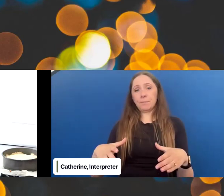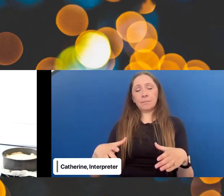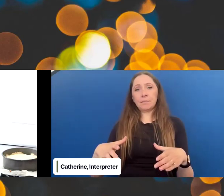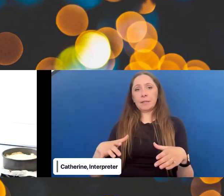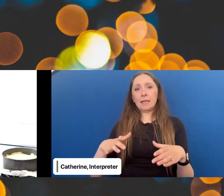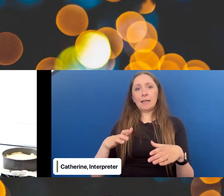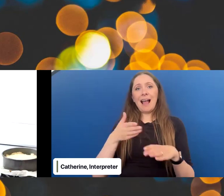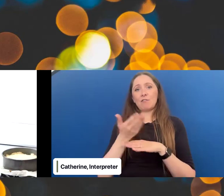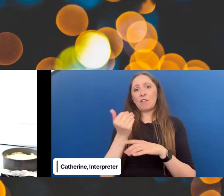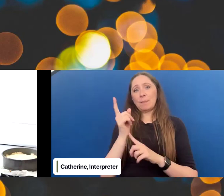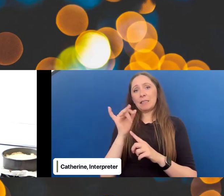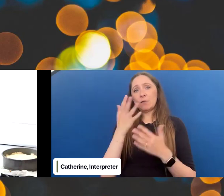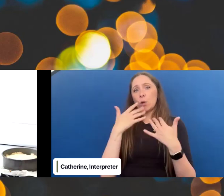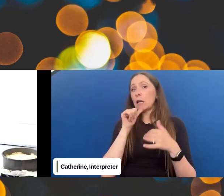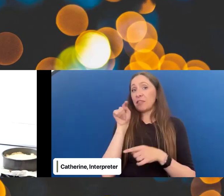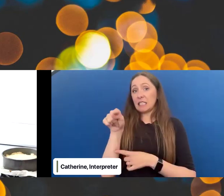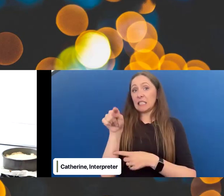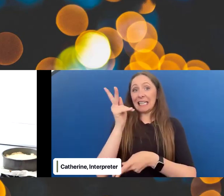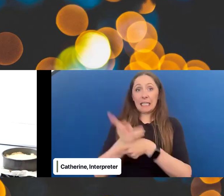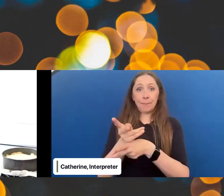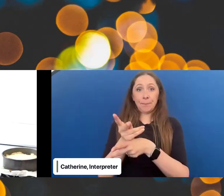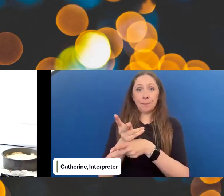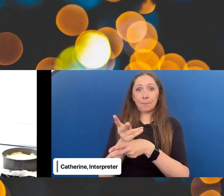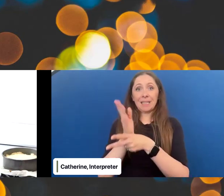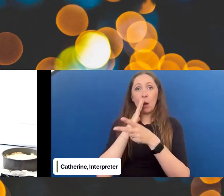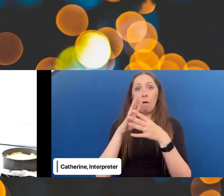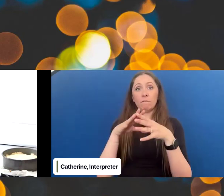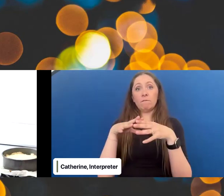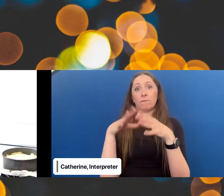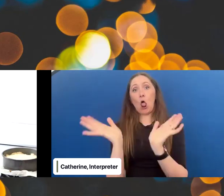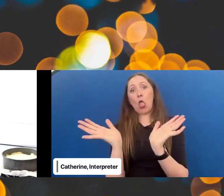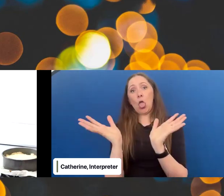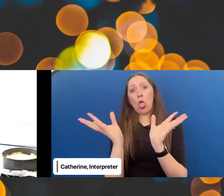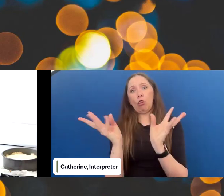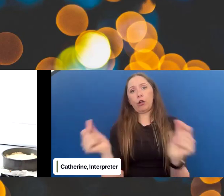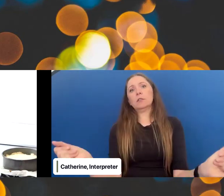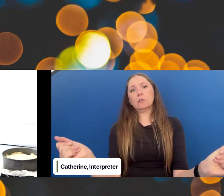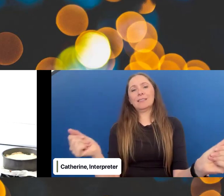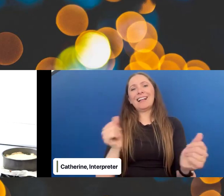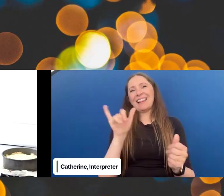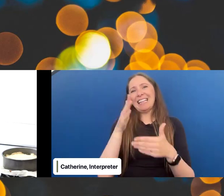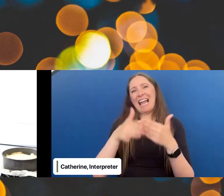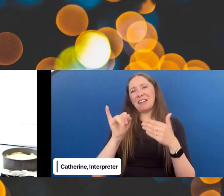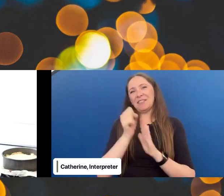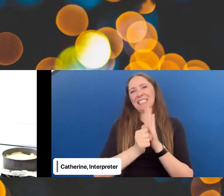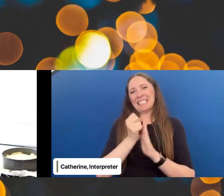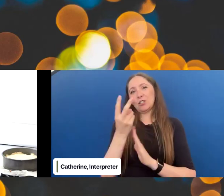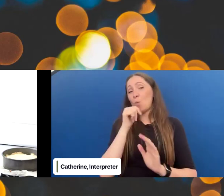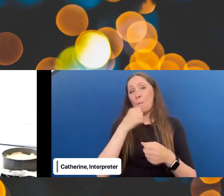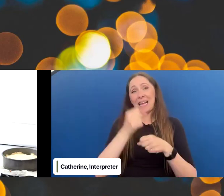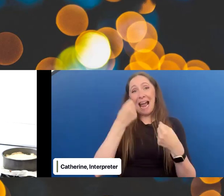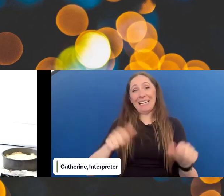down after 15 minutes. Not this pie. This pie is going to crumble. It's going to be like us at the end of season 2. It's just not going to make